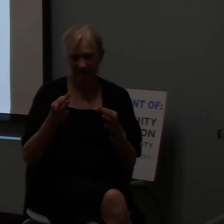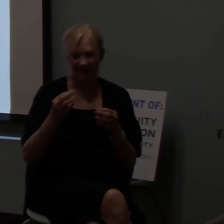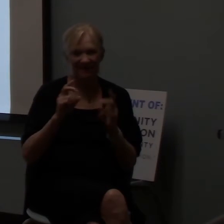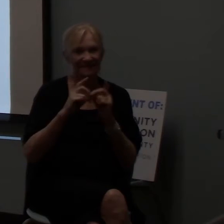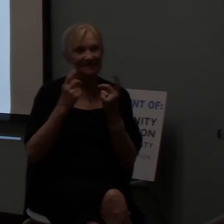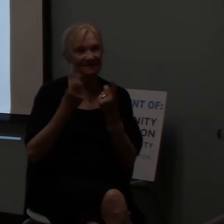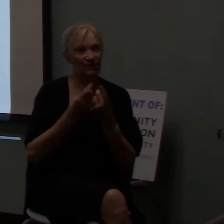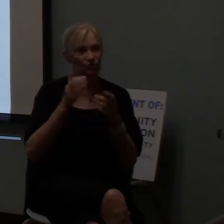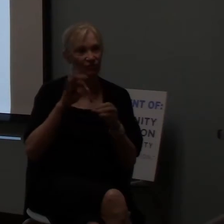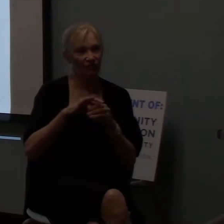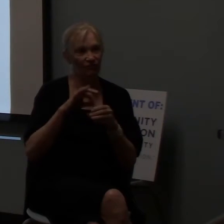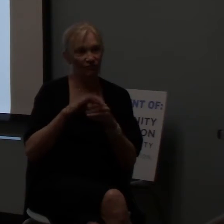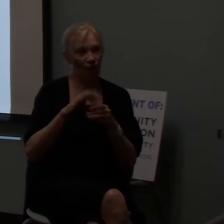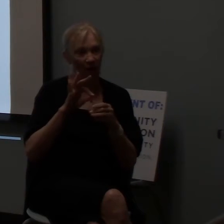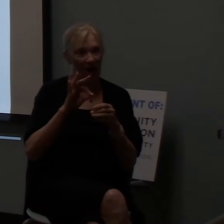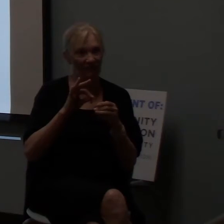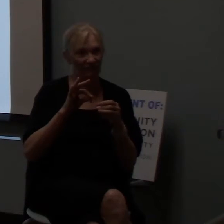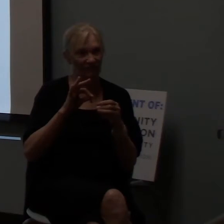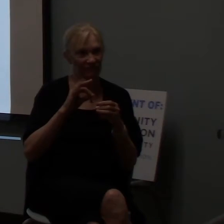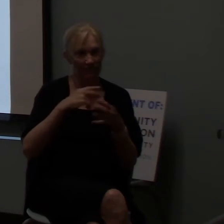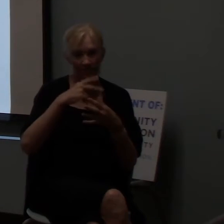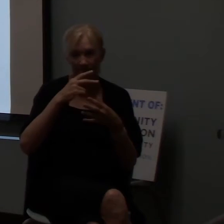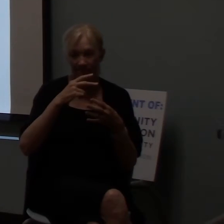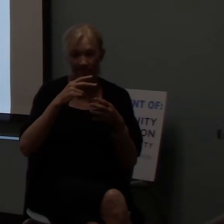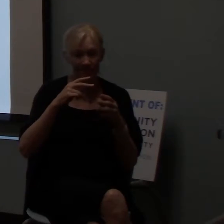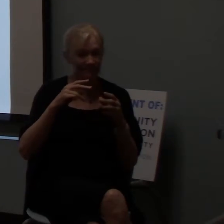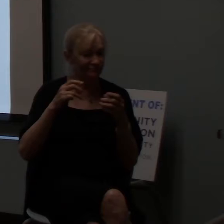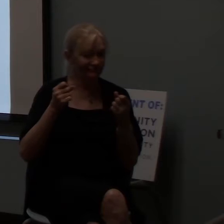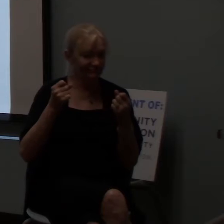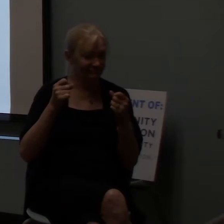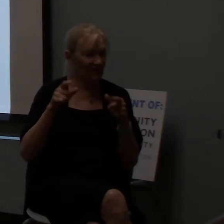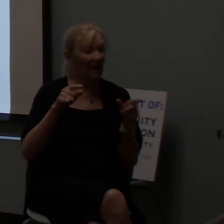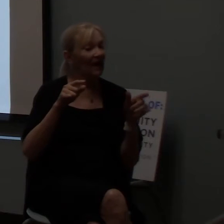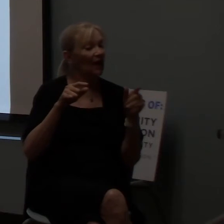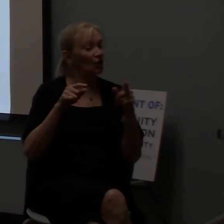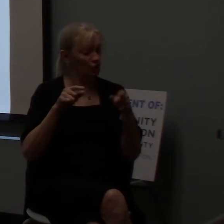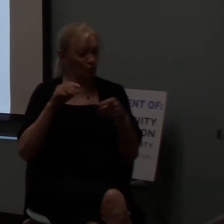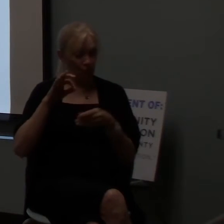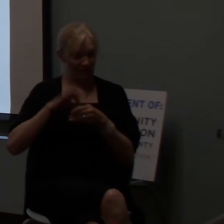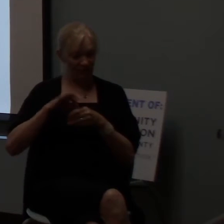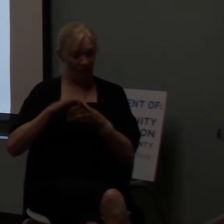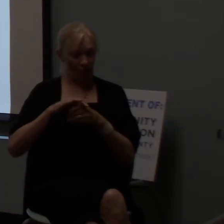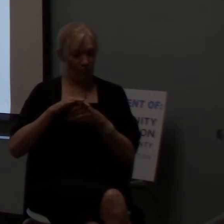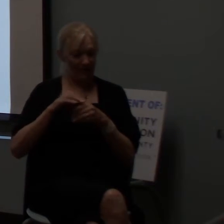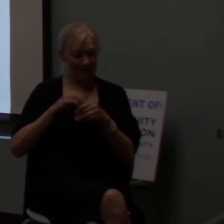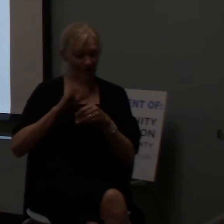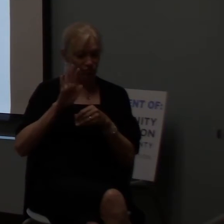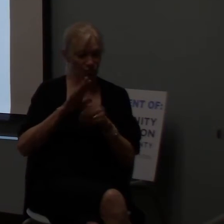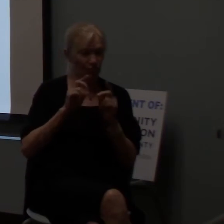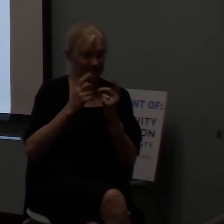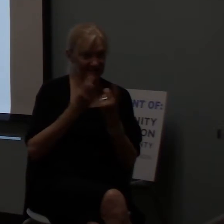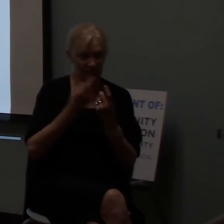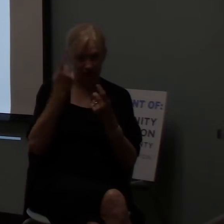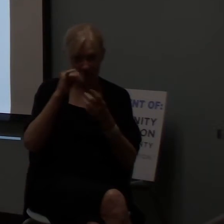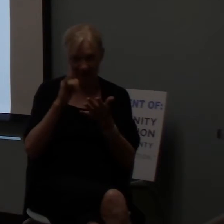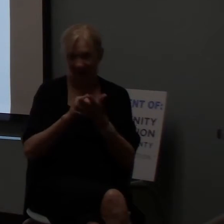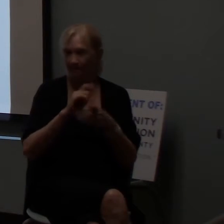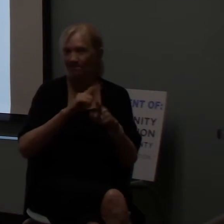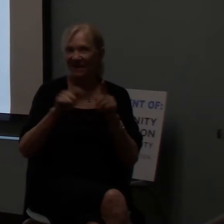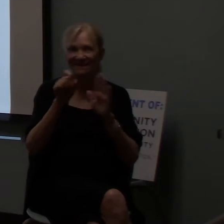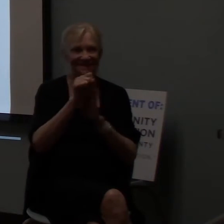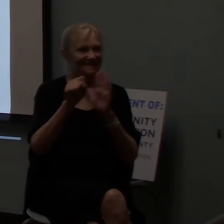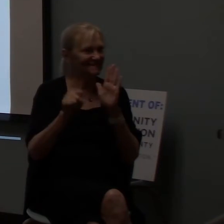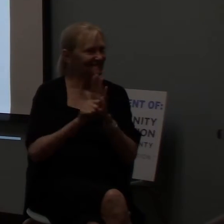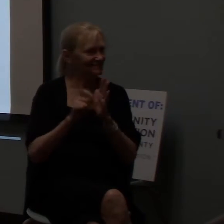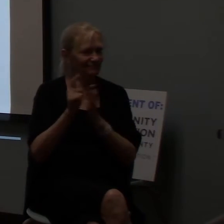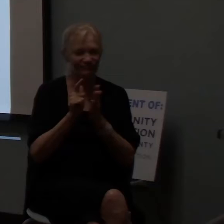the population. Only the person in the district gets to vote their candidate to office. The state statute won't let us do that. We have